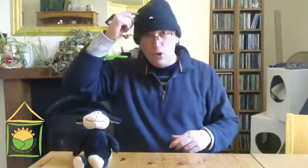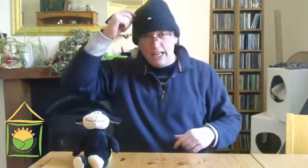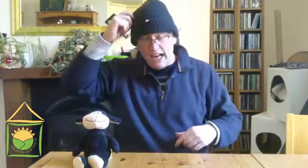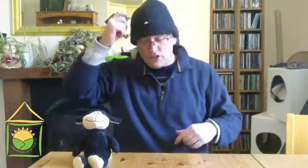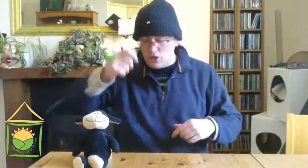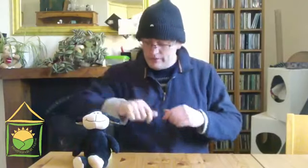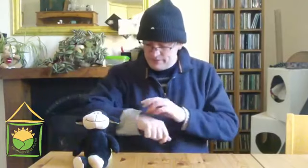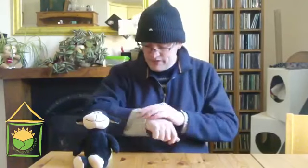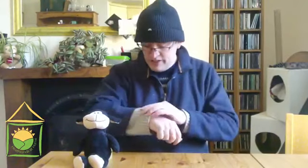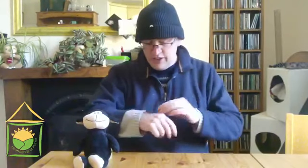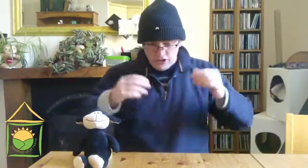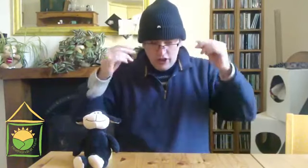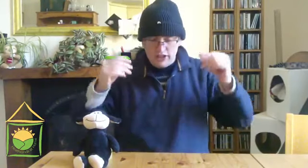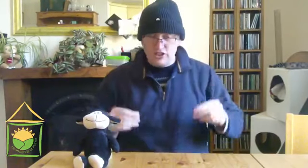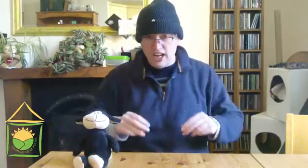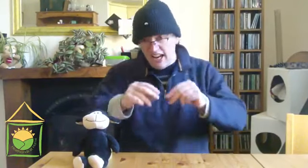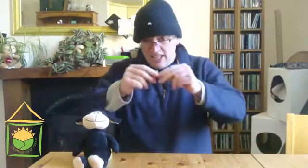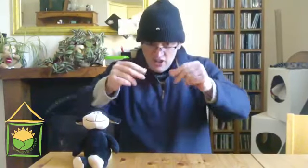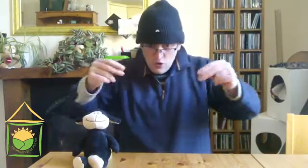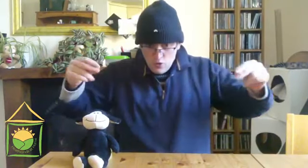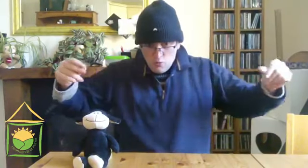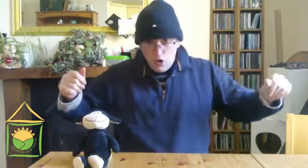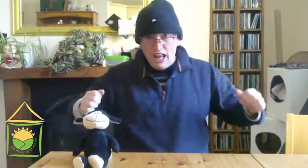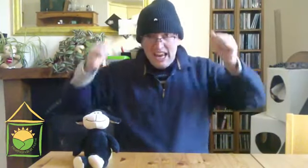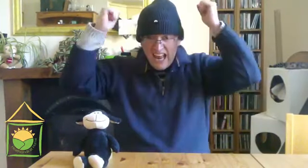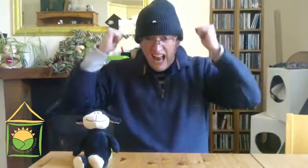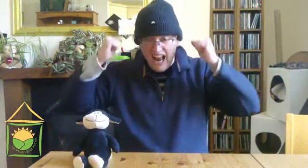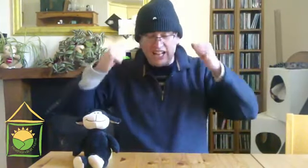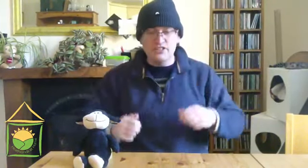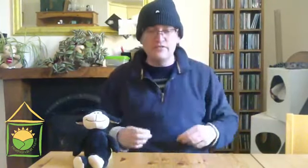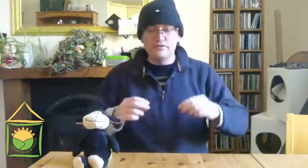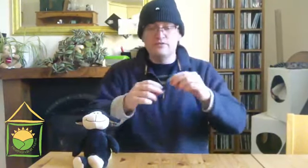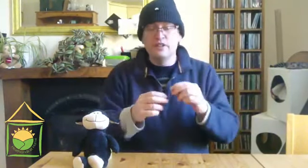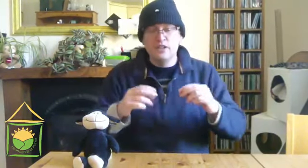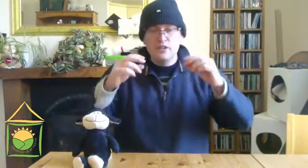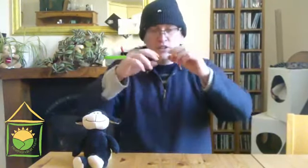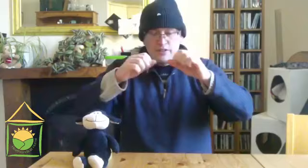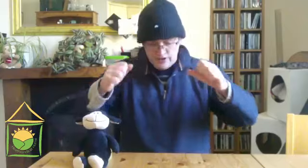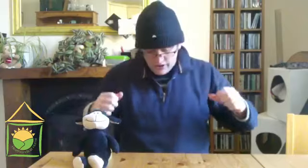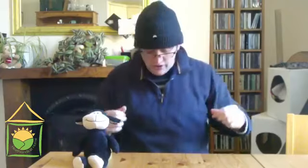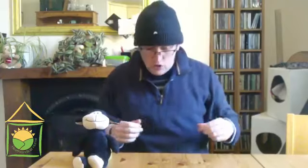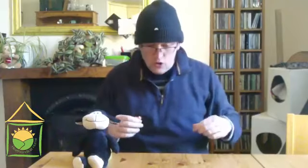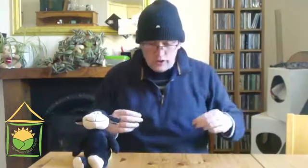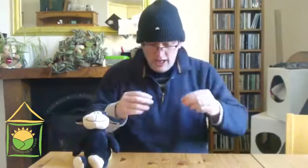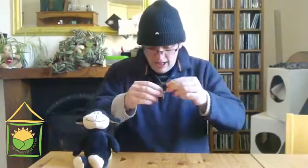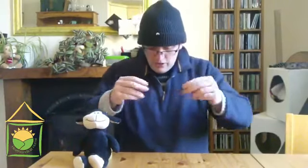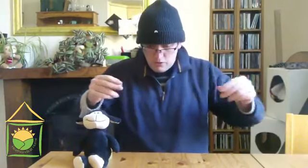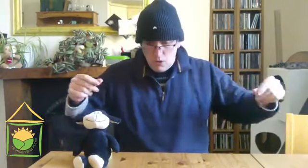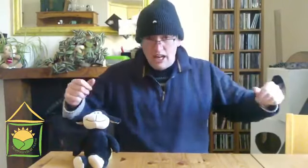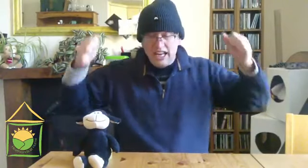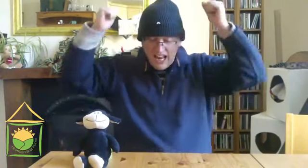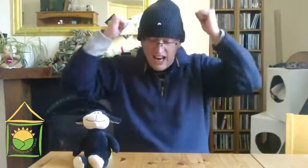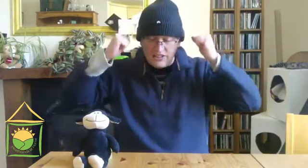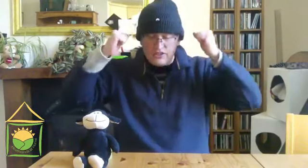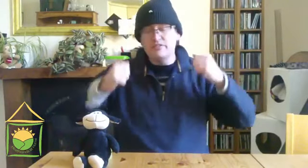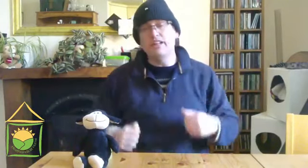hat on. So I could say woolly hat. So, or yeah, woolly hat. That would be